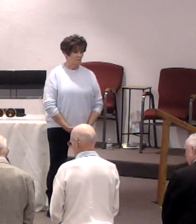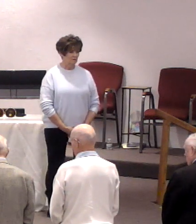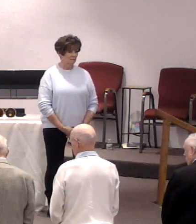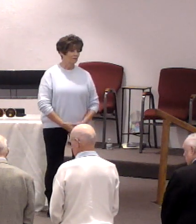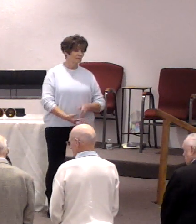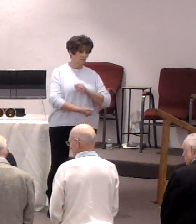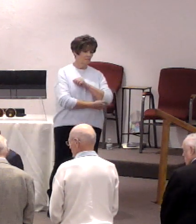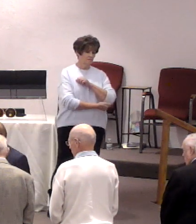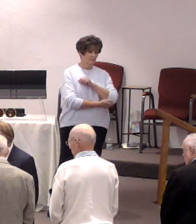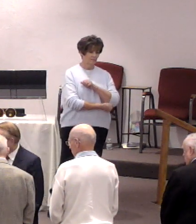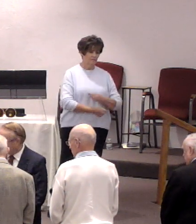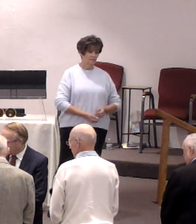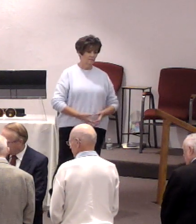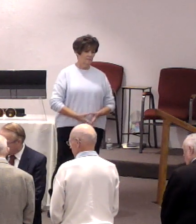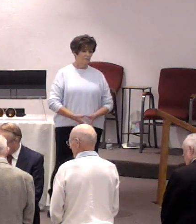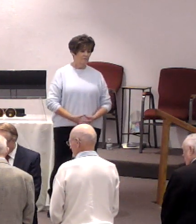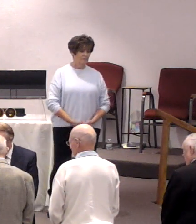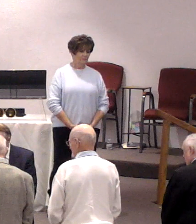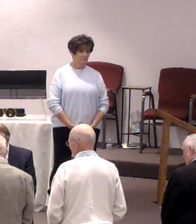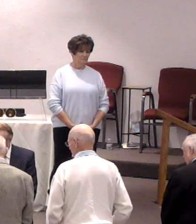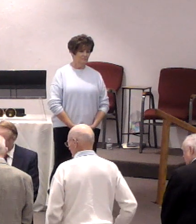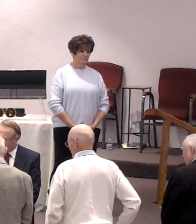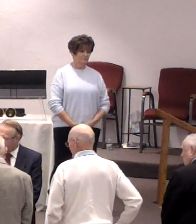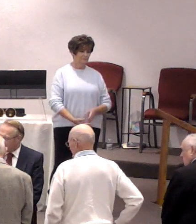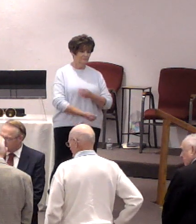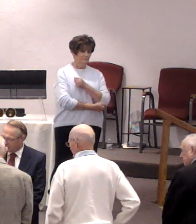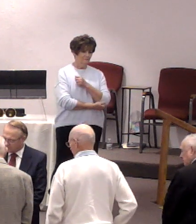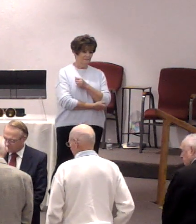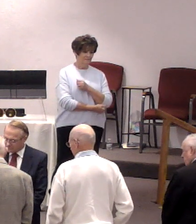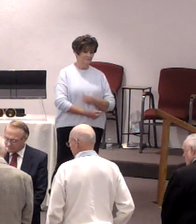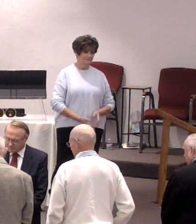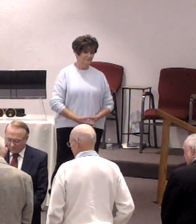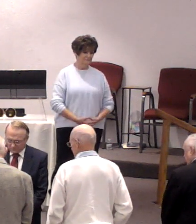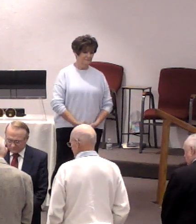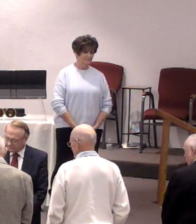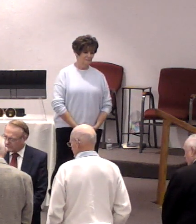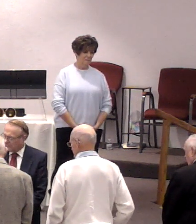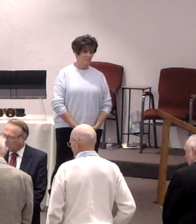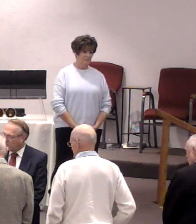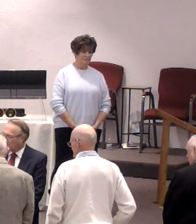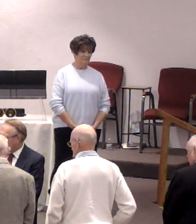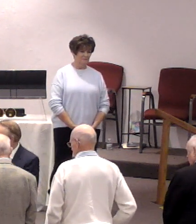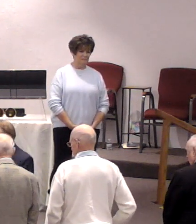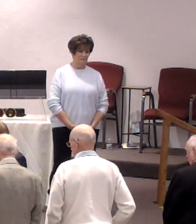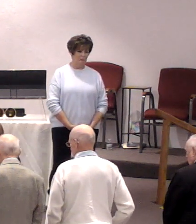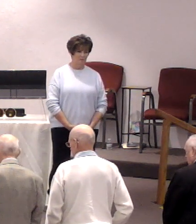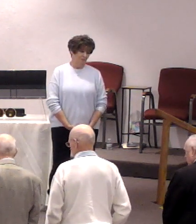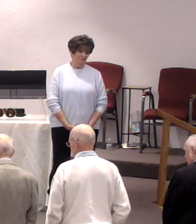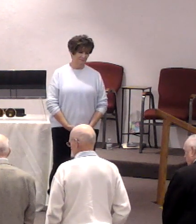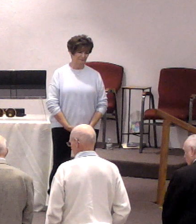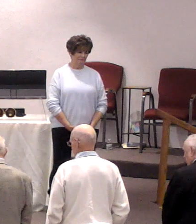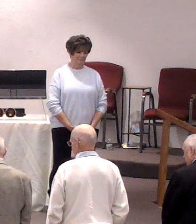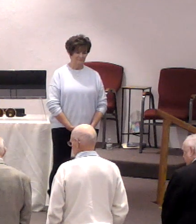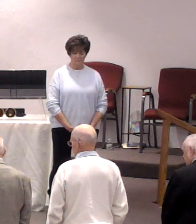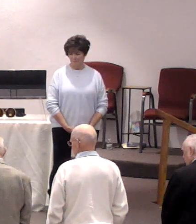The second element of the Lord's Supper, the fruit of the vine, that is grape juice, representing the shed blood of the Lord Jesus Christ. Let's begin to distribute